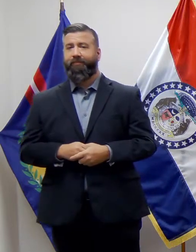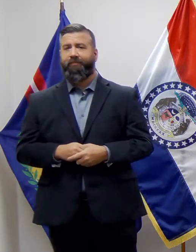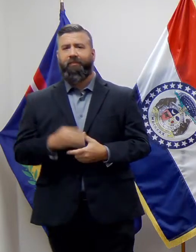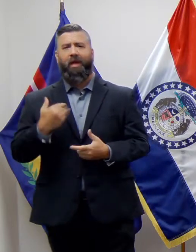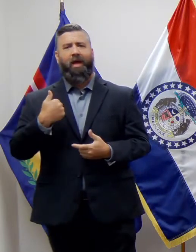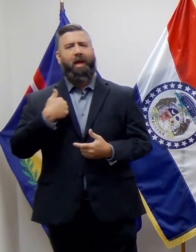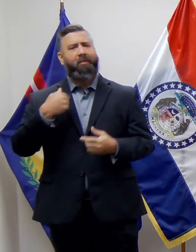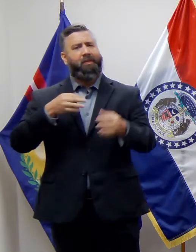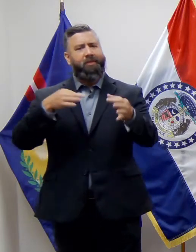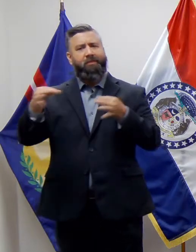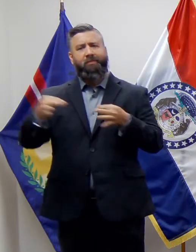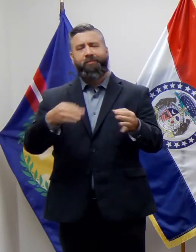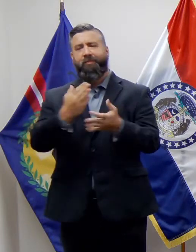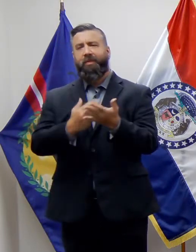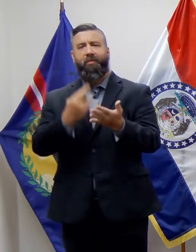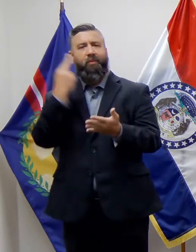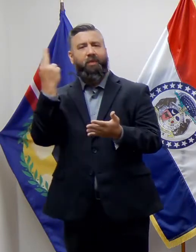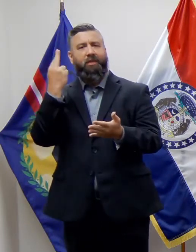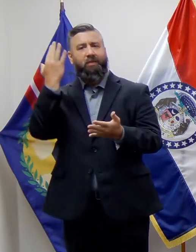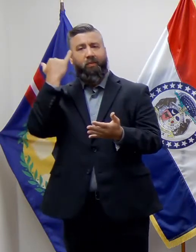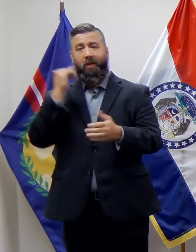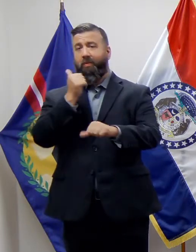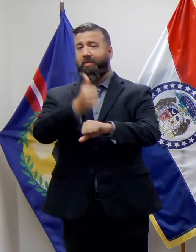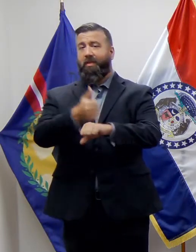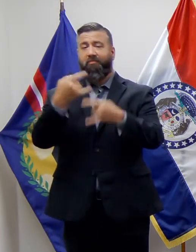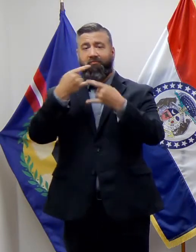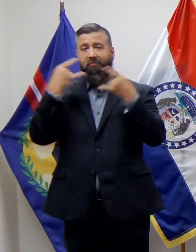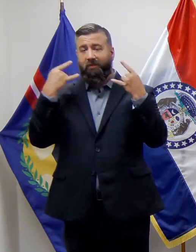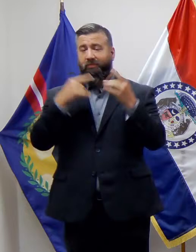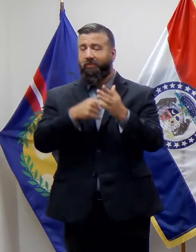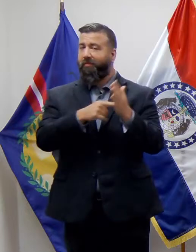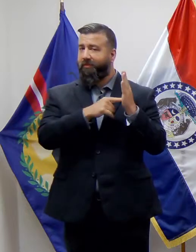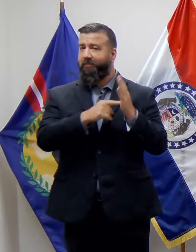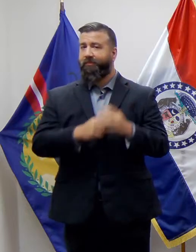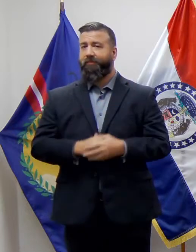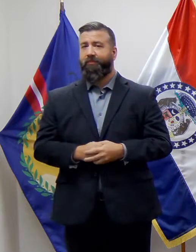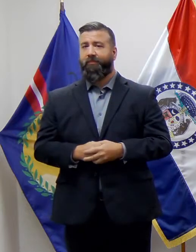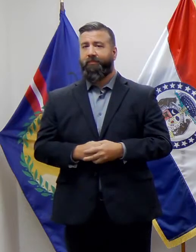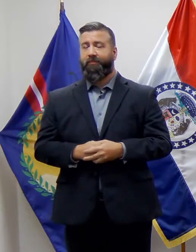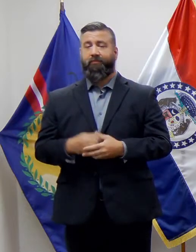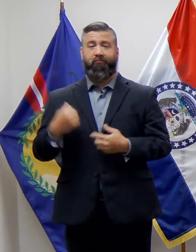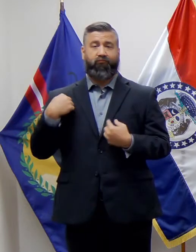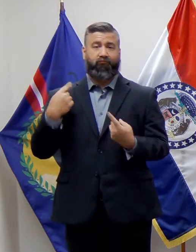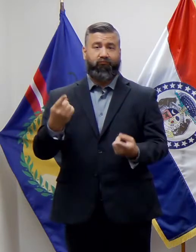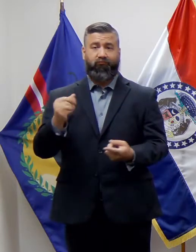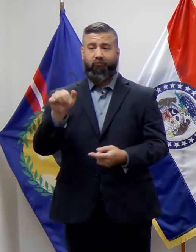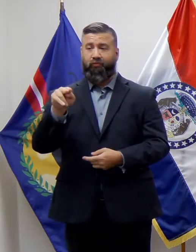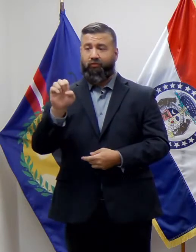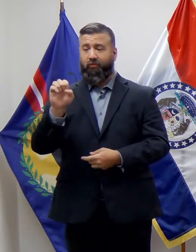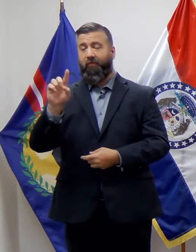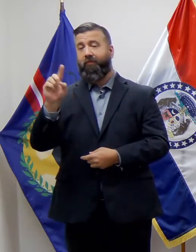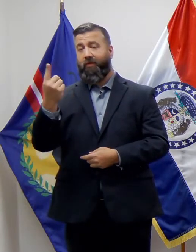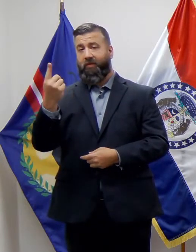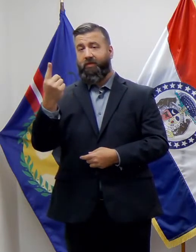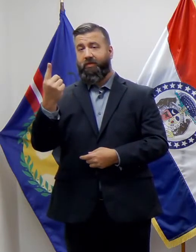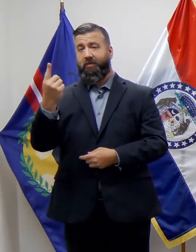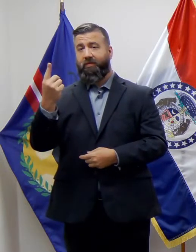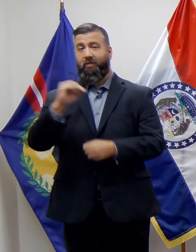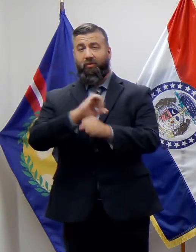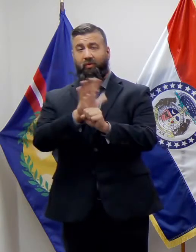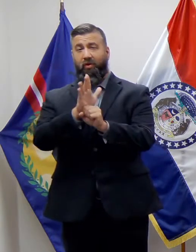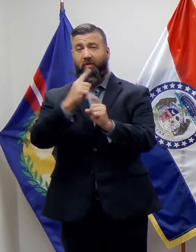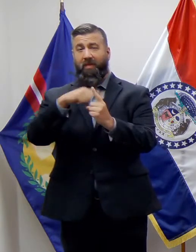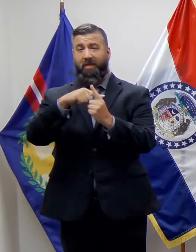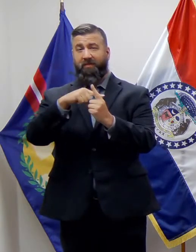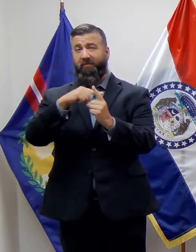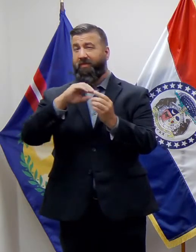reasons why we put the mask mandate in to begin with. As of June 1st, the number of cases per day in St.